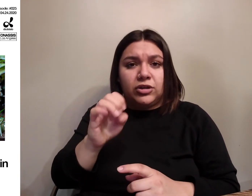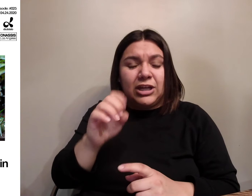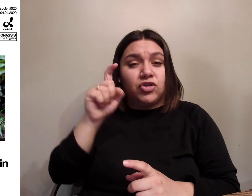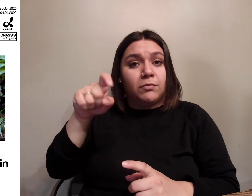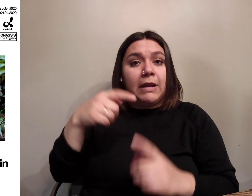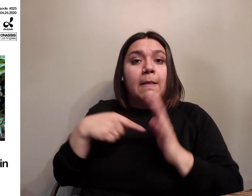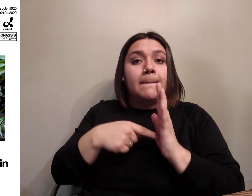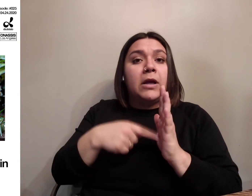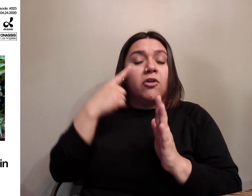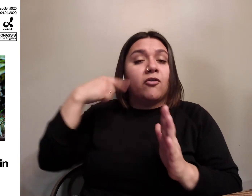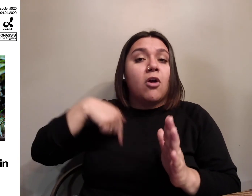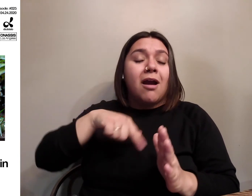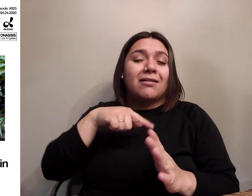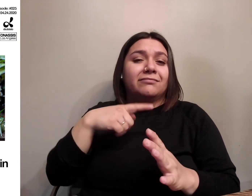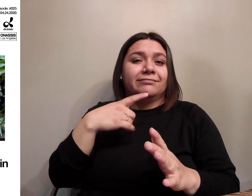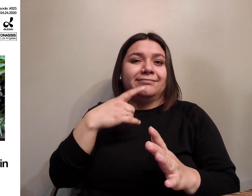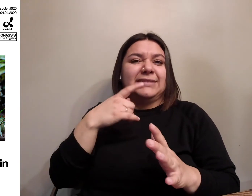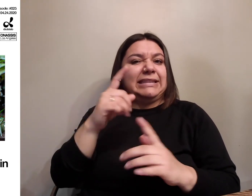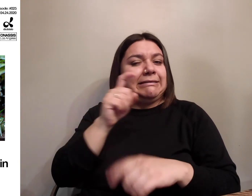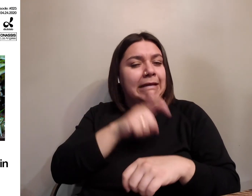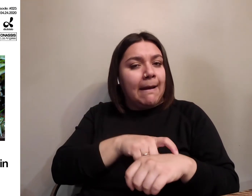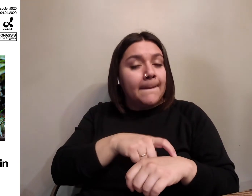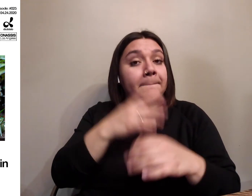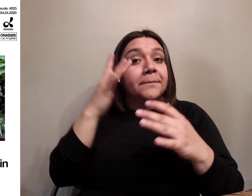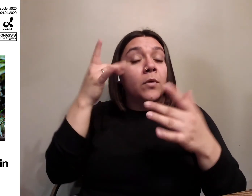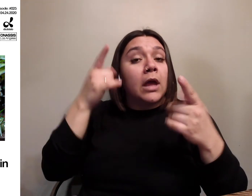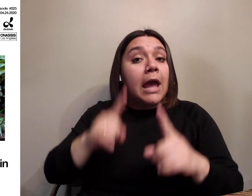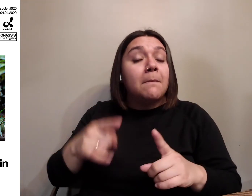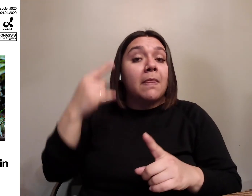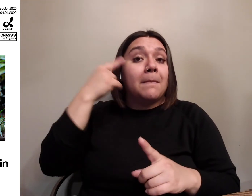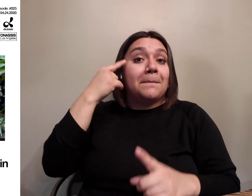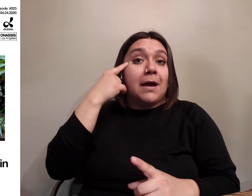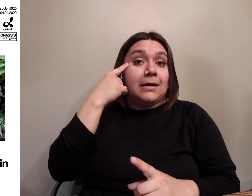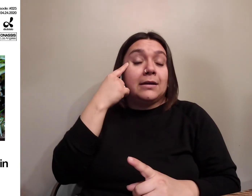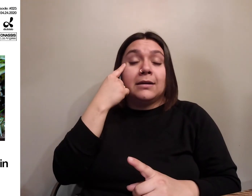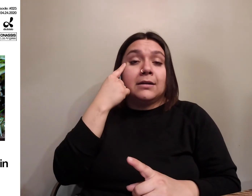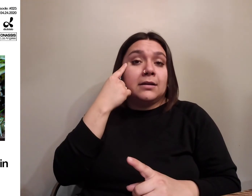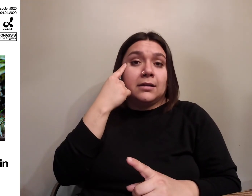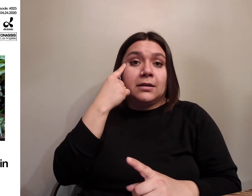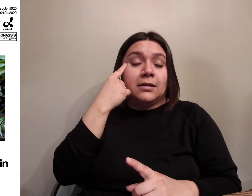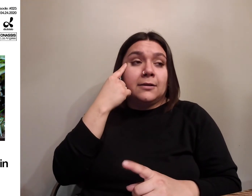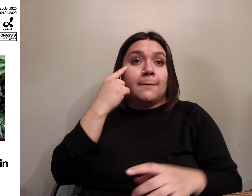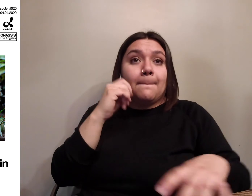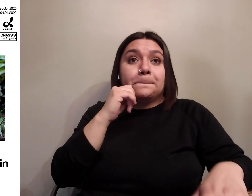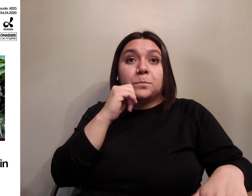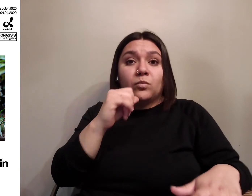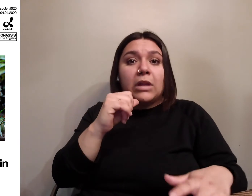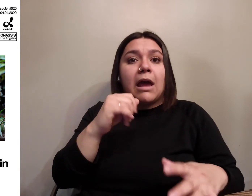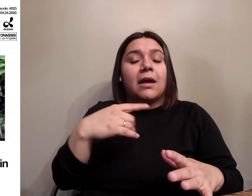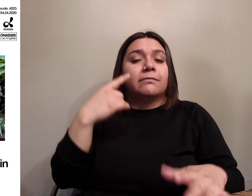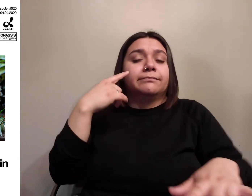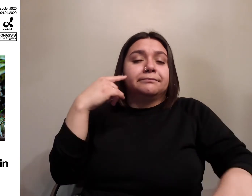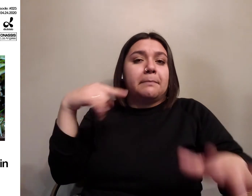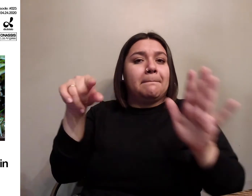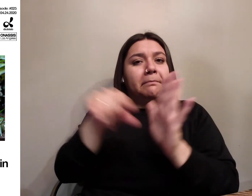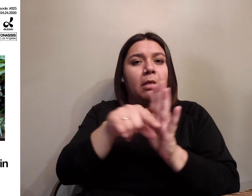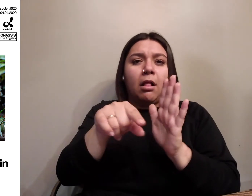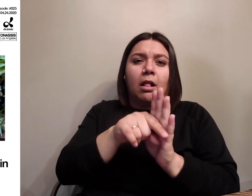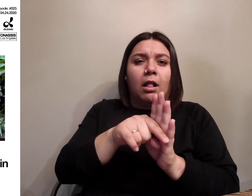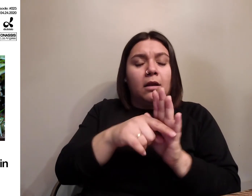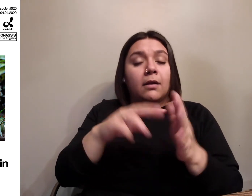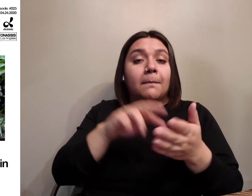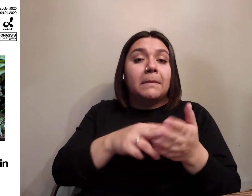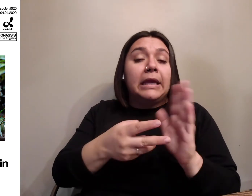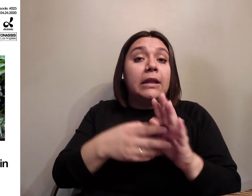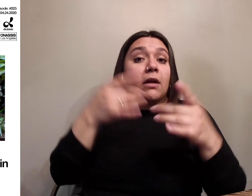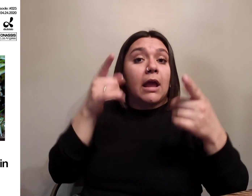importance, and it was going to become just more freedom of speech, more human rights everywhere. And countries that were lagging